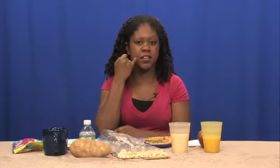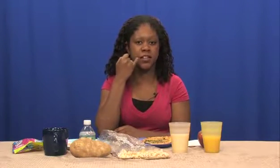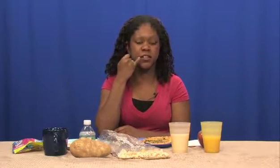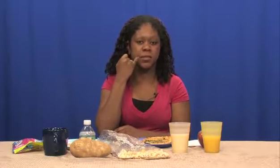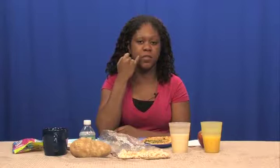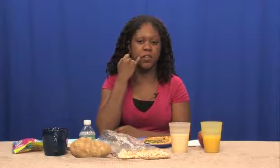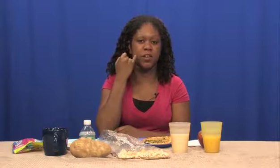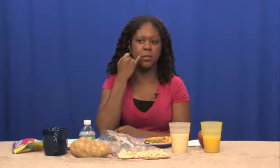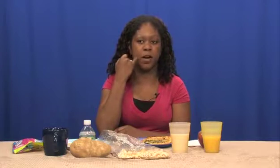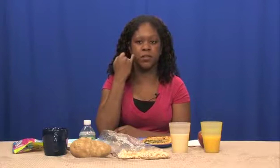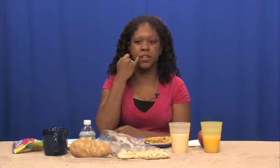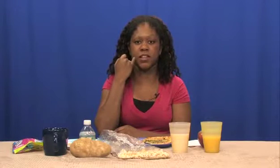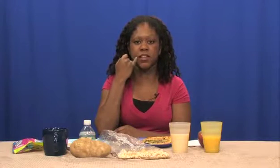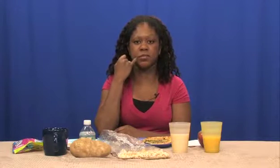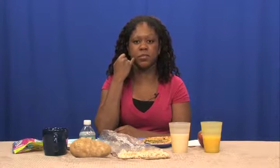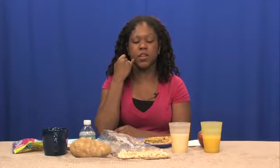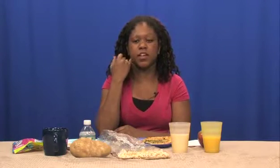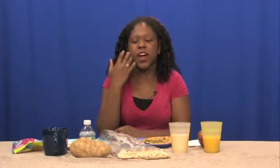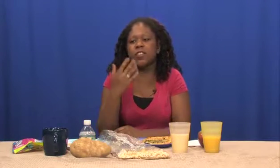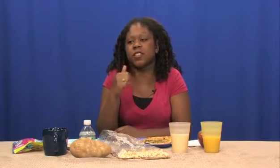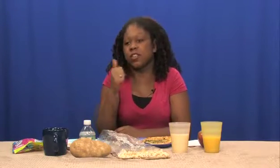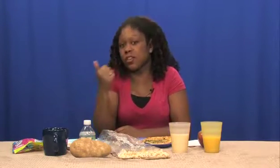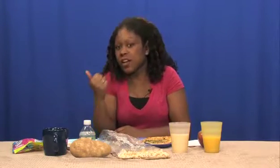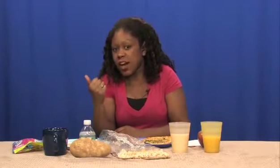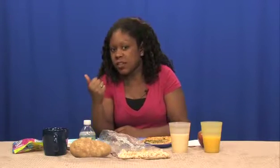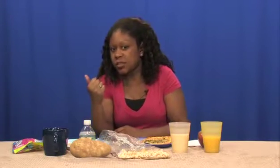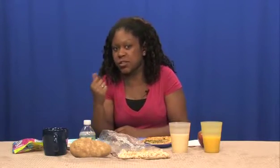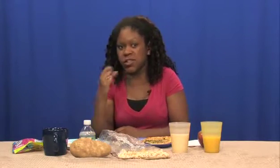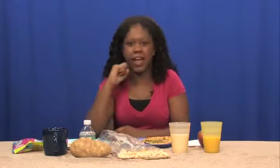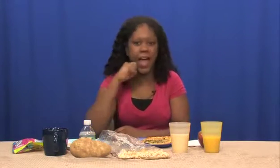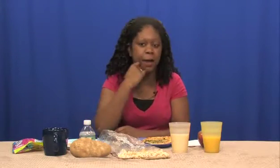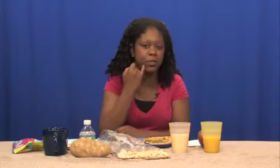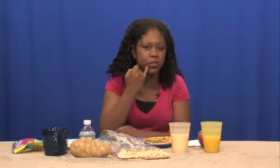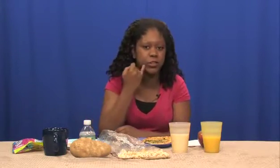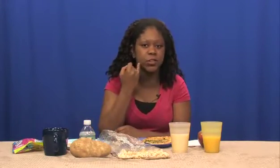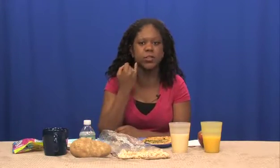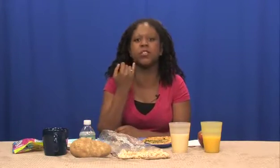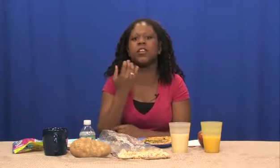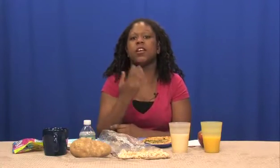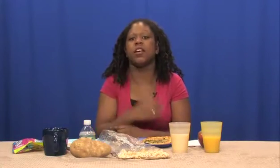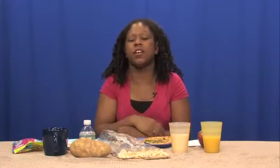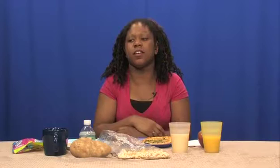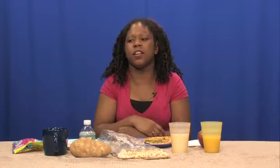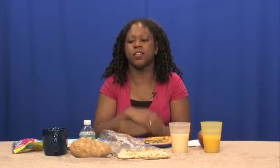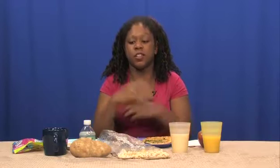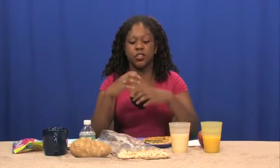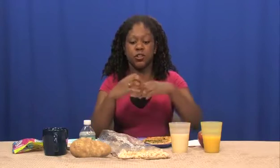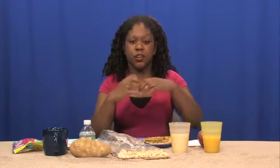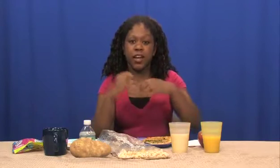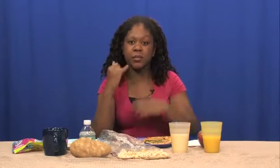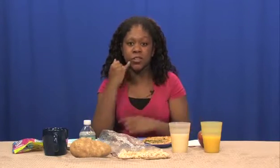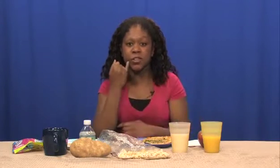the tip of your mouth, like this. Now if it's another kind of juice, like apple juice, there's grape